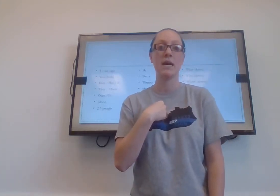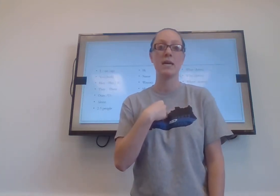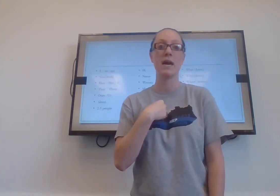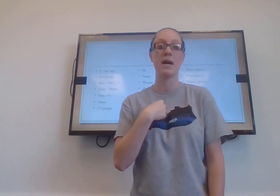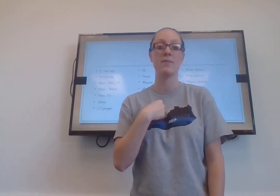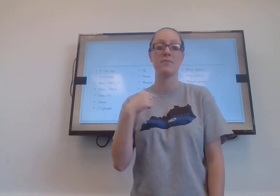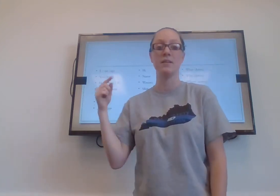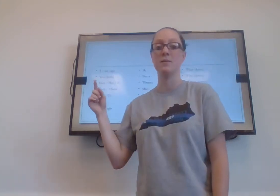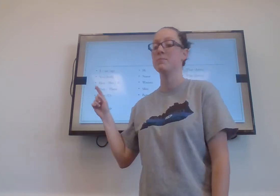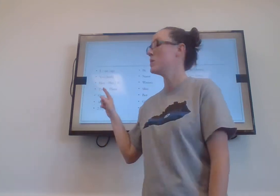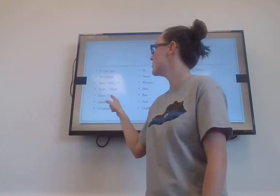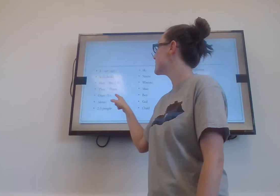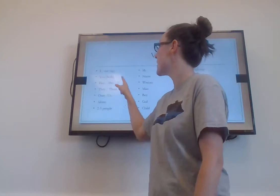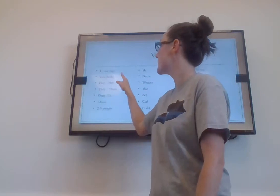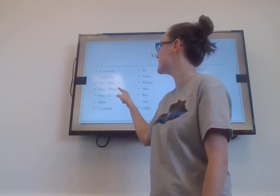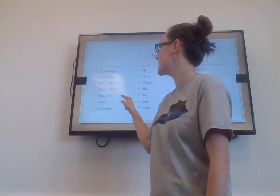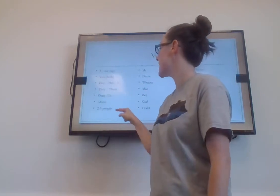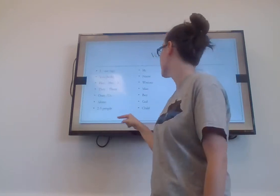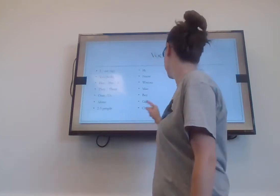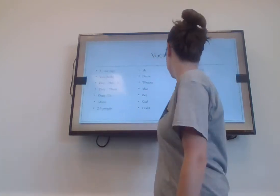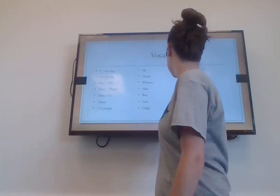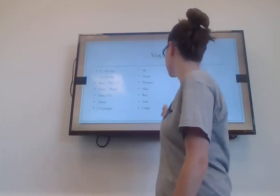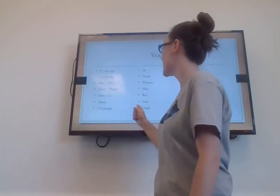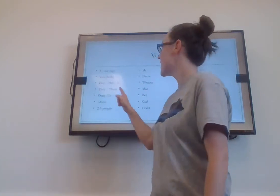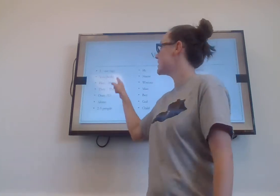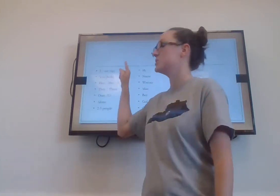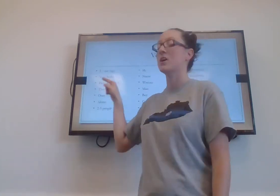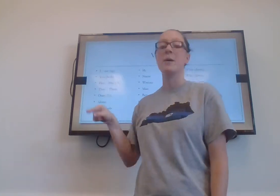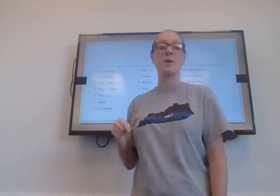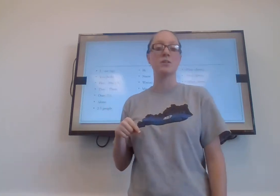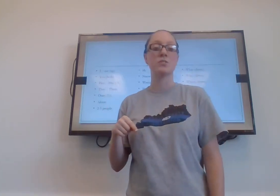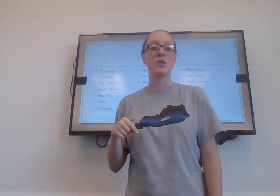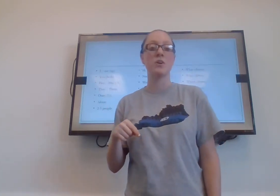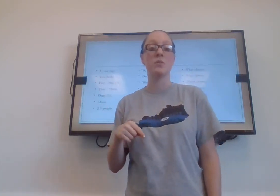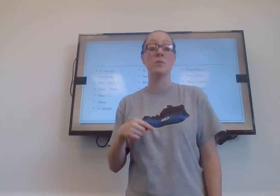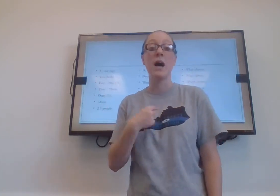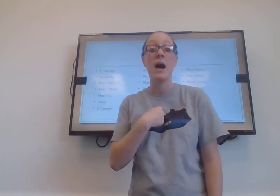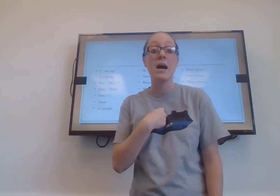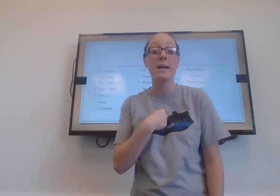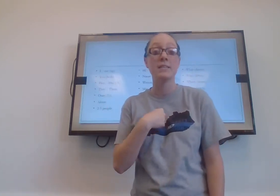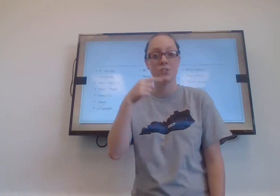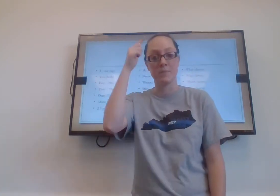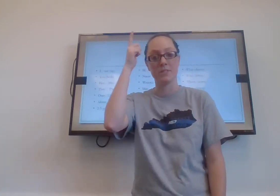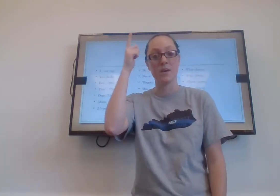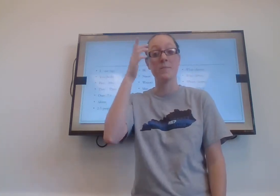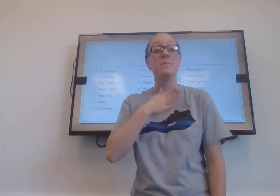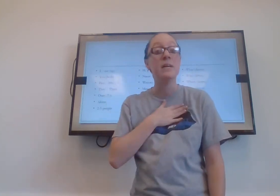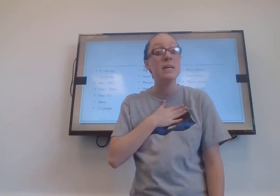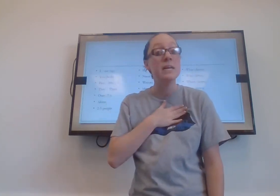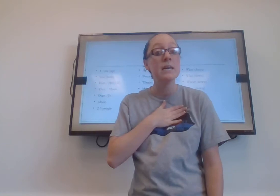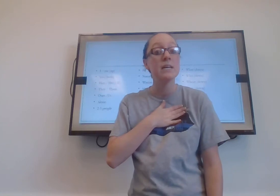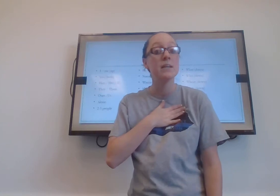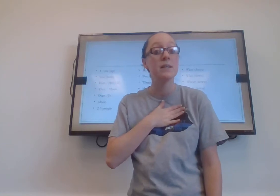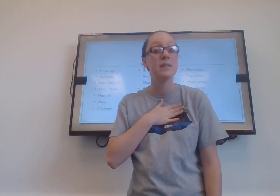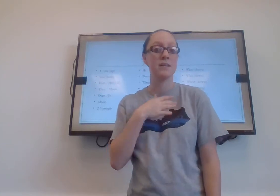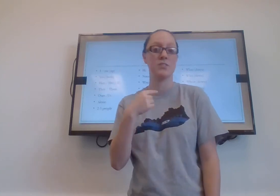can have the both up and down thing is your eyebrows. So I is your eyebrows up. Me is your